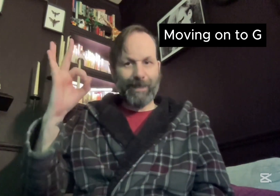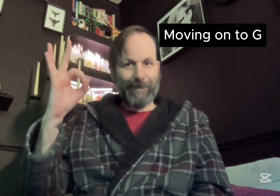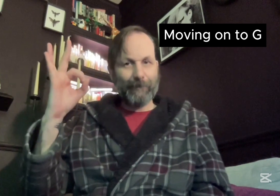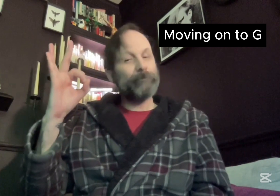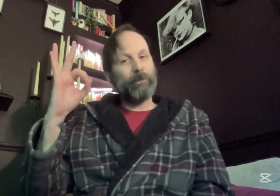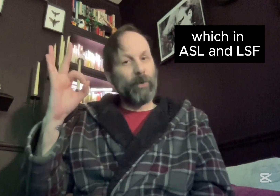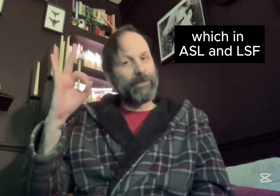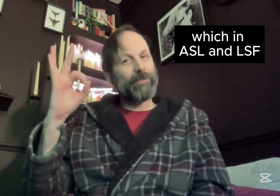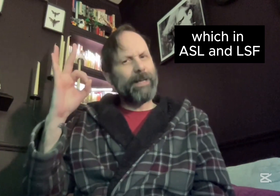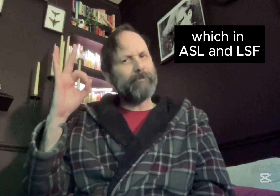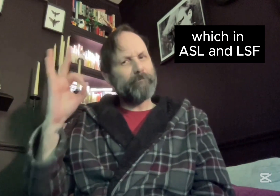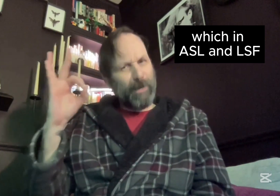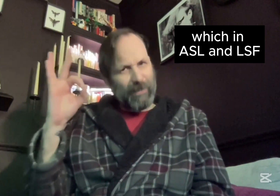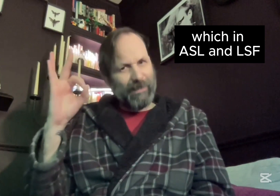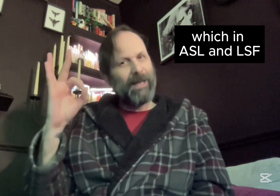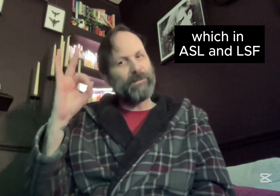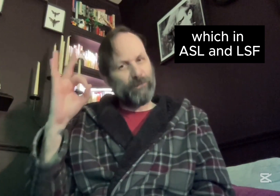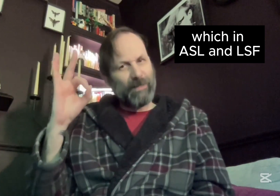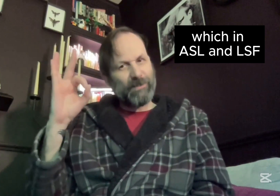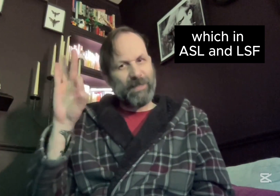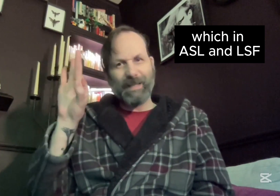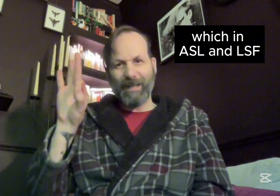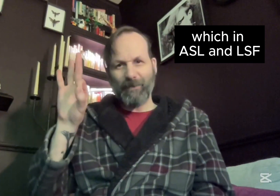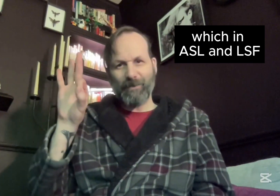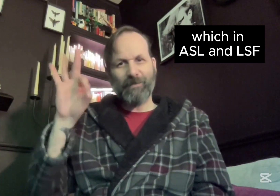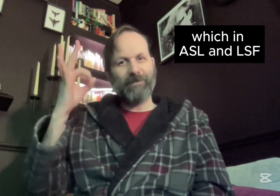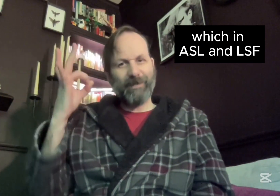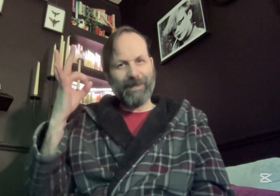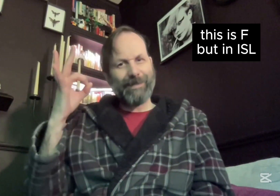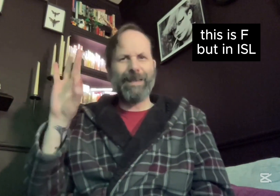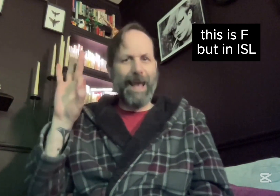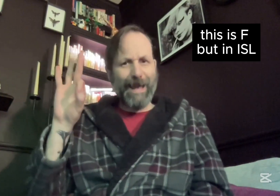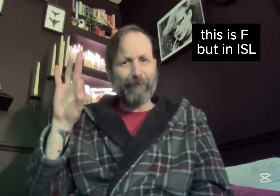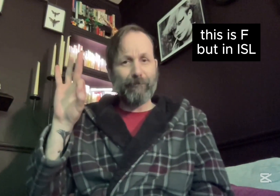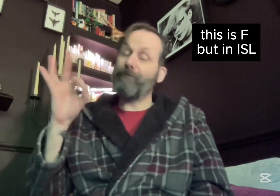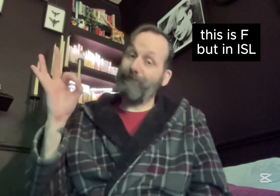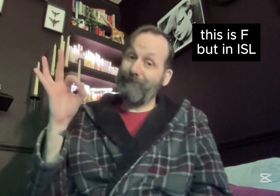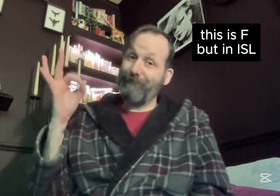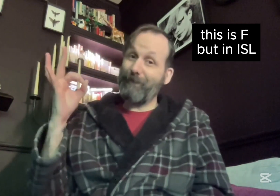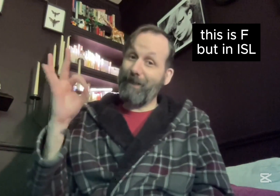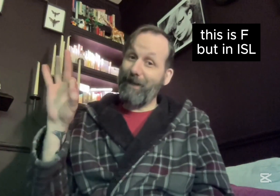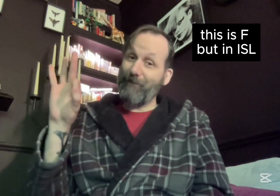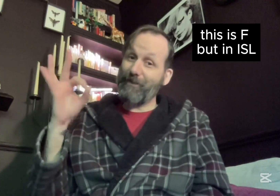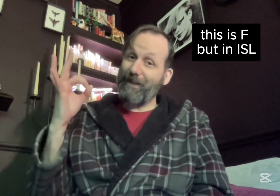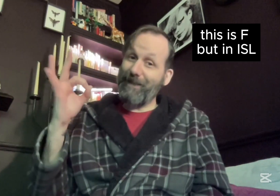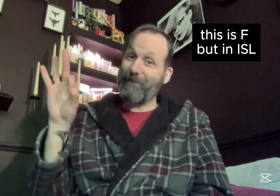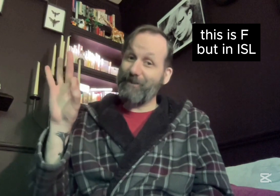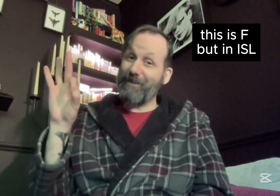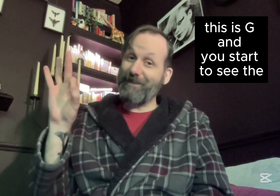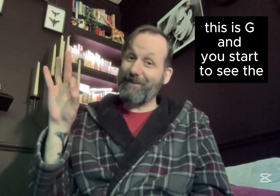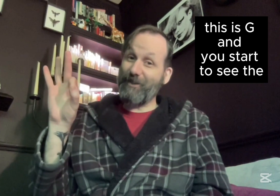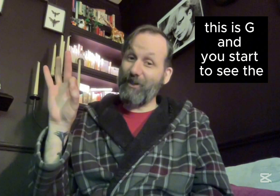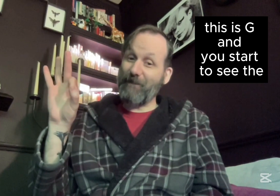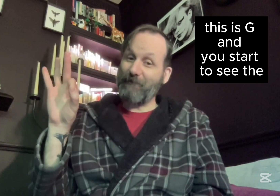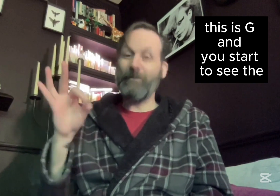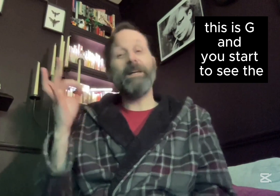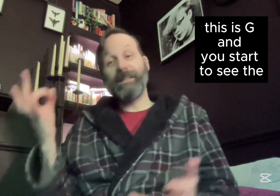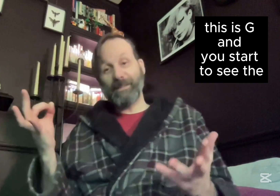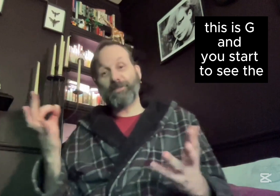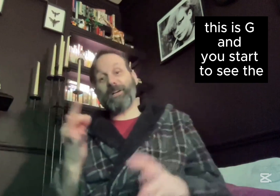G, which in American and French Sign Language, this is F, but in Irish Sign Language, this is G. And you